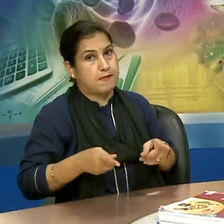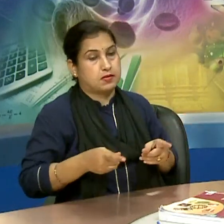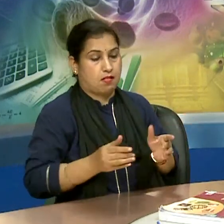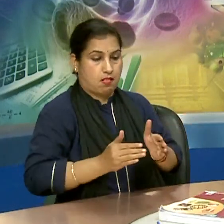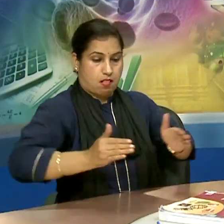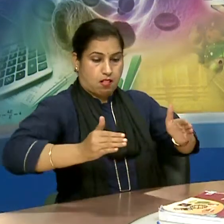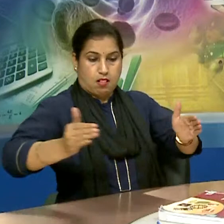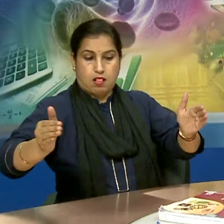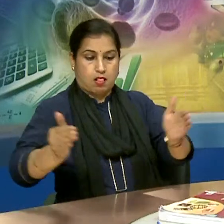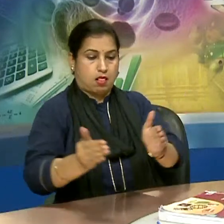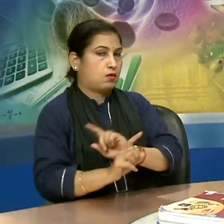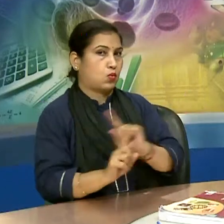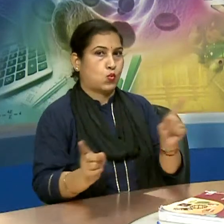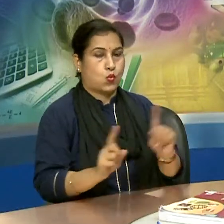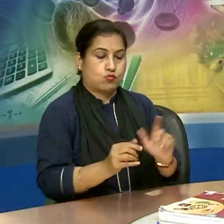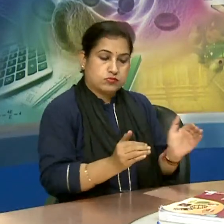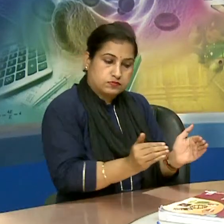all the same size.